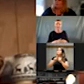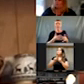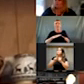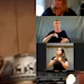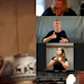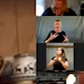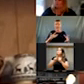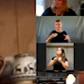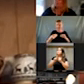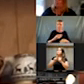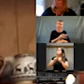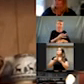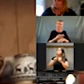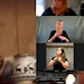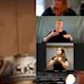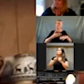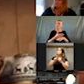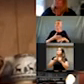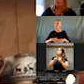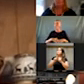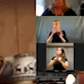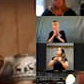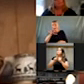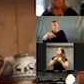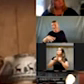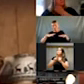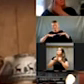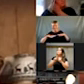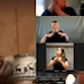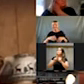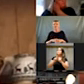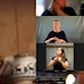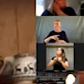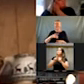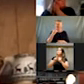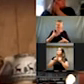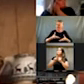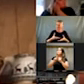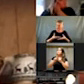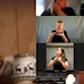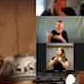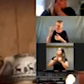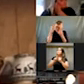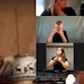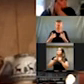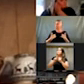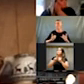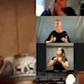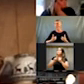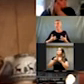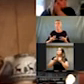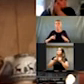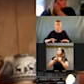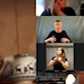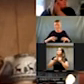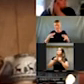flexible working or quiet rest spaces or easier ways to prove our conditions or affordable taxi options. And